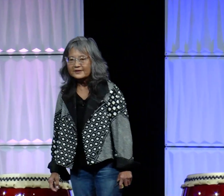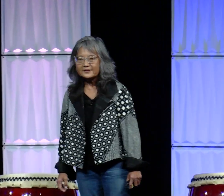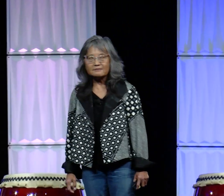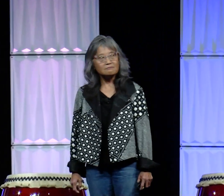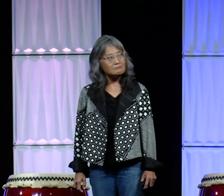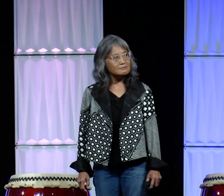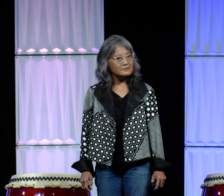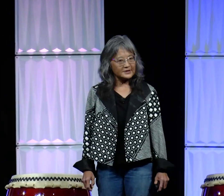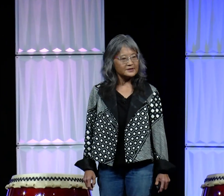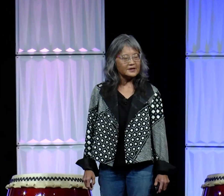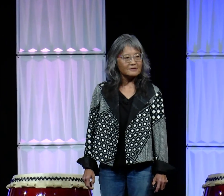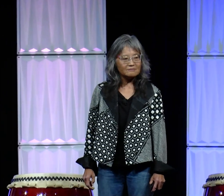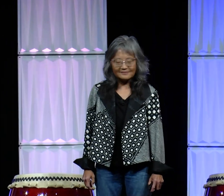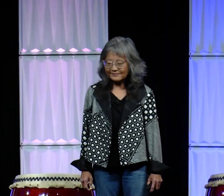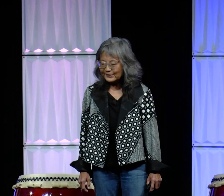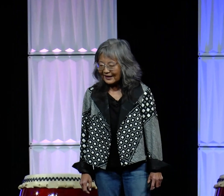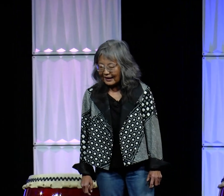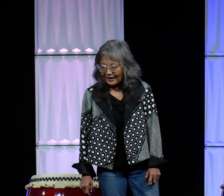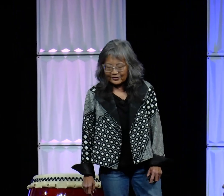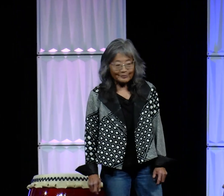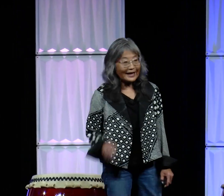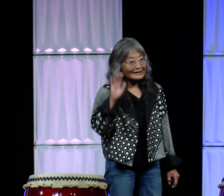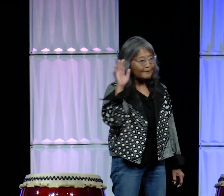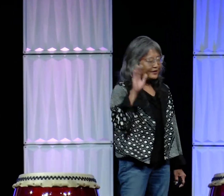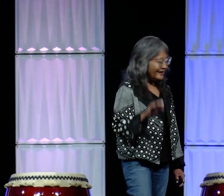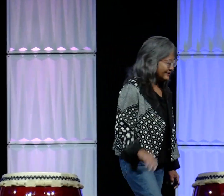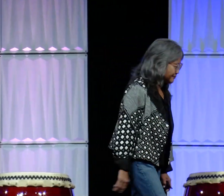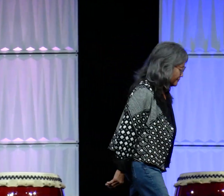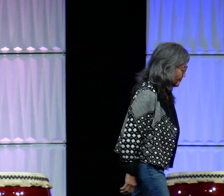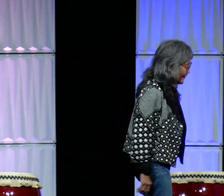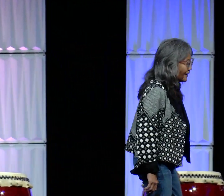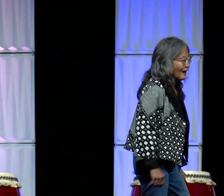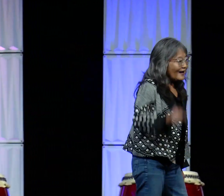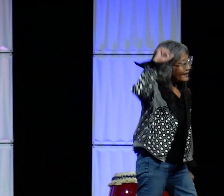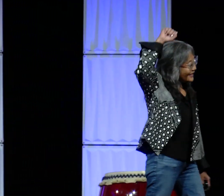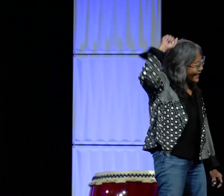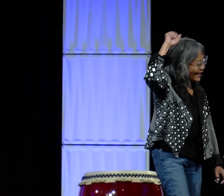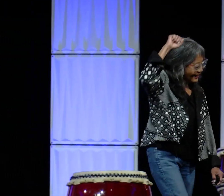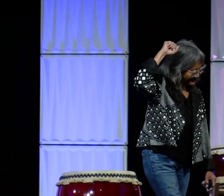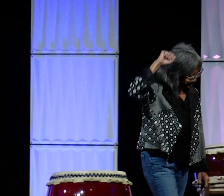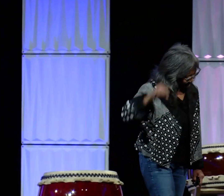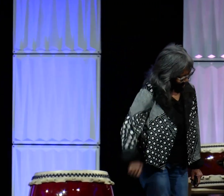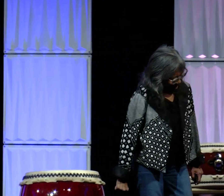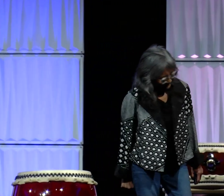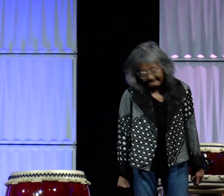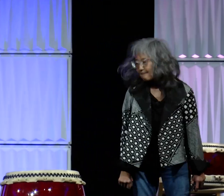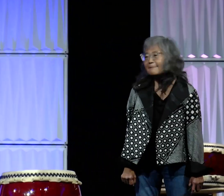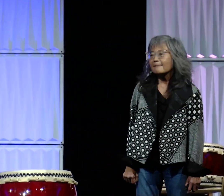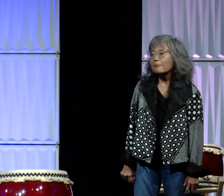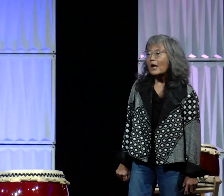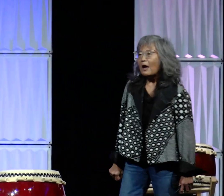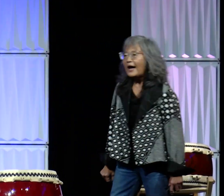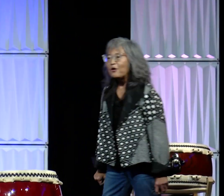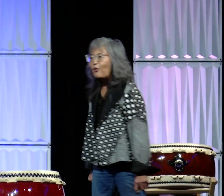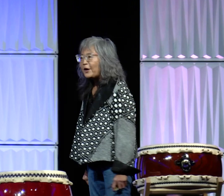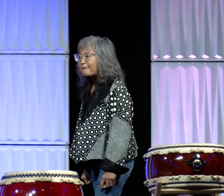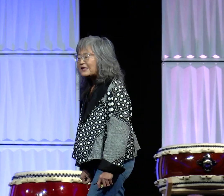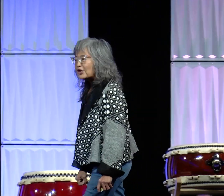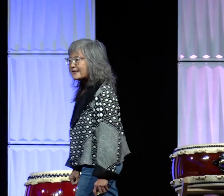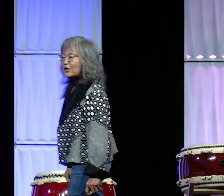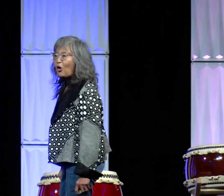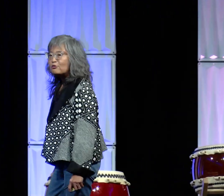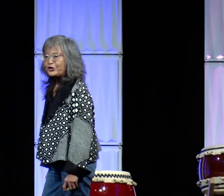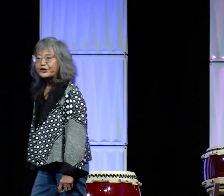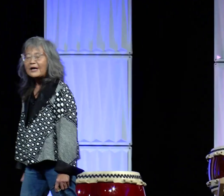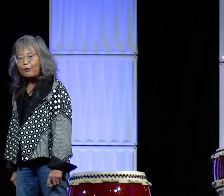64 this year, so I'm getting up there. Yeah. I don't want to be